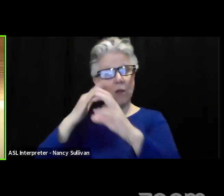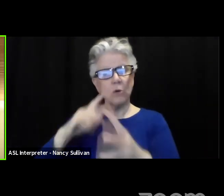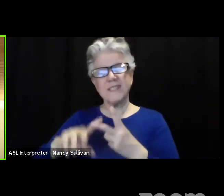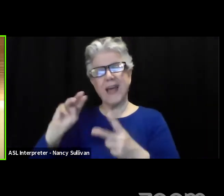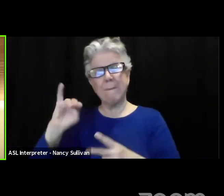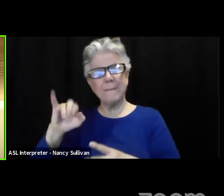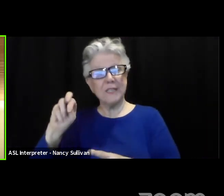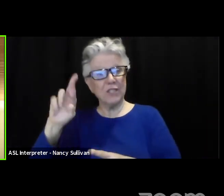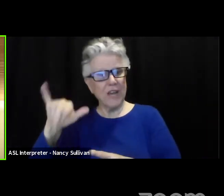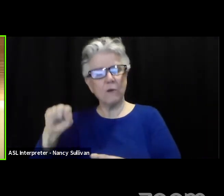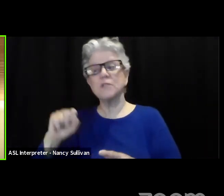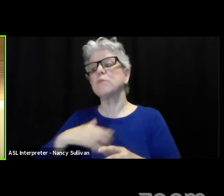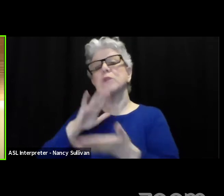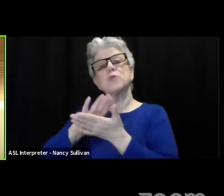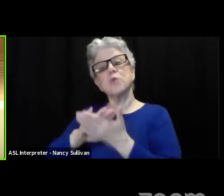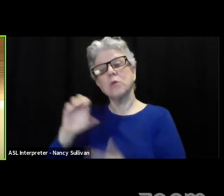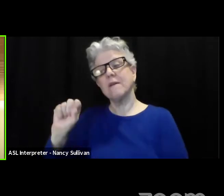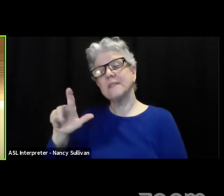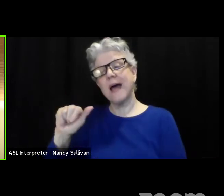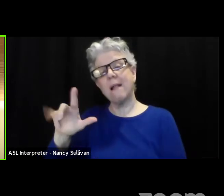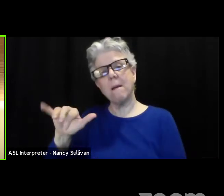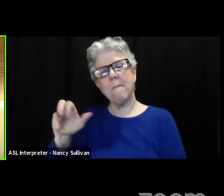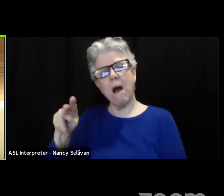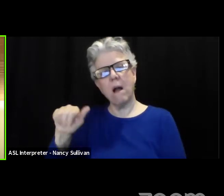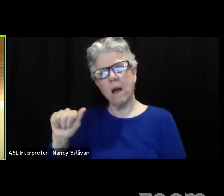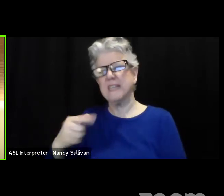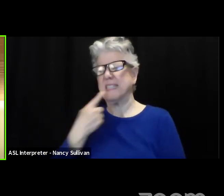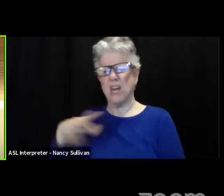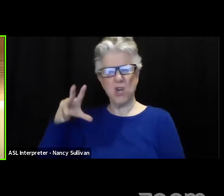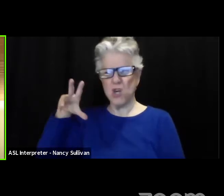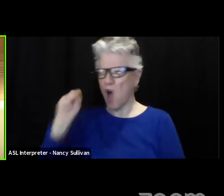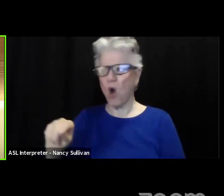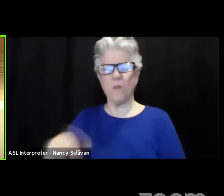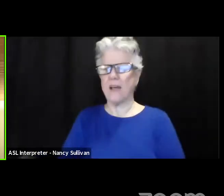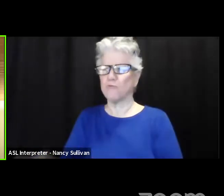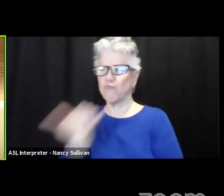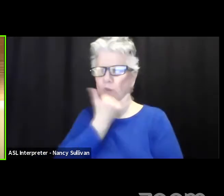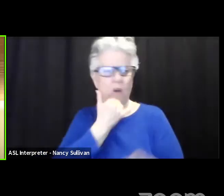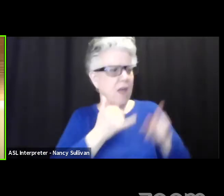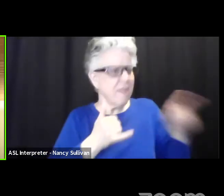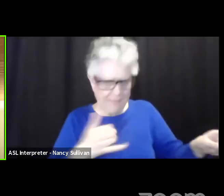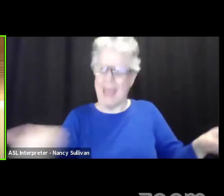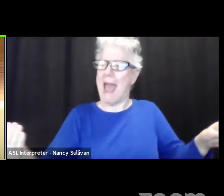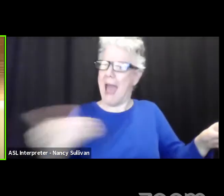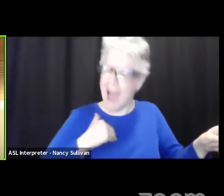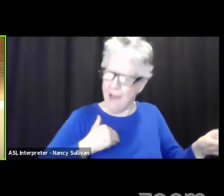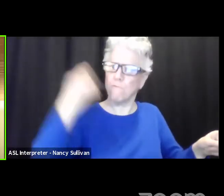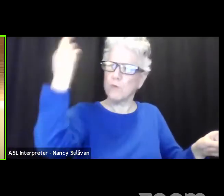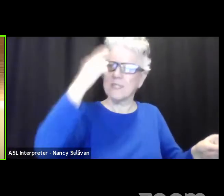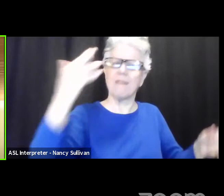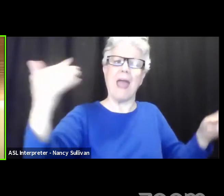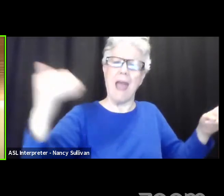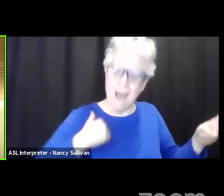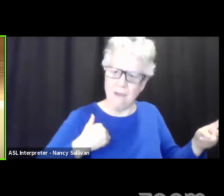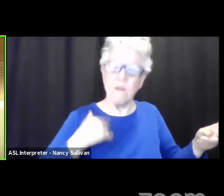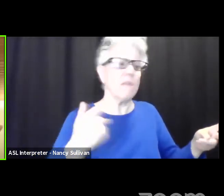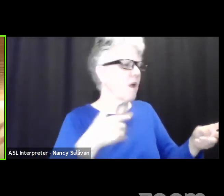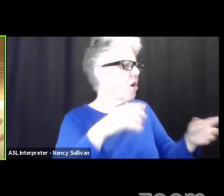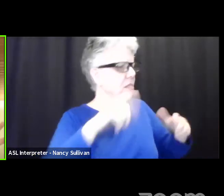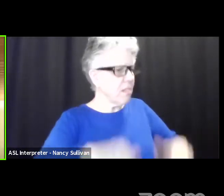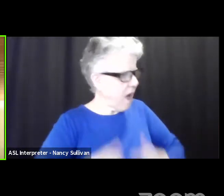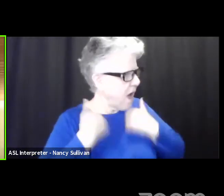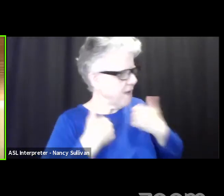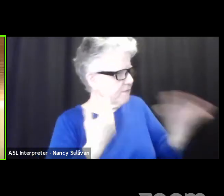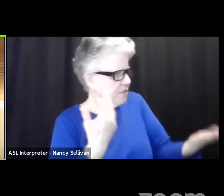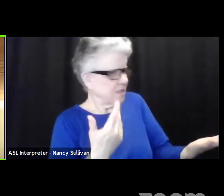the school of Salamanca forcefully rejected the claim that the Amerindians lacked the use of reason or that their lives resembled